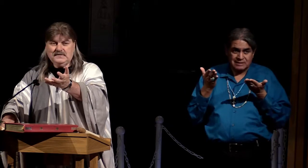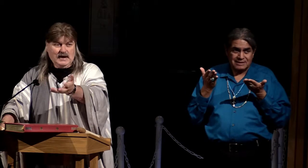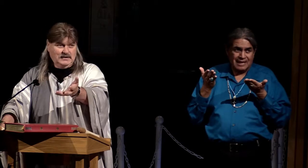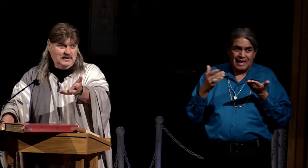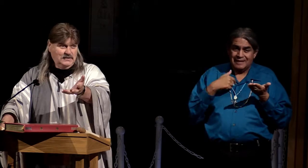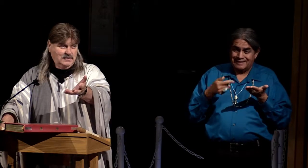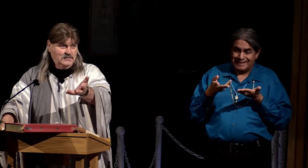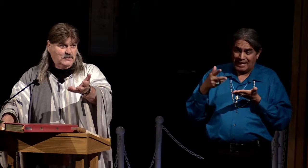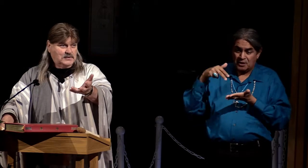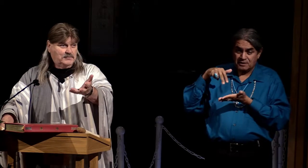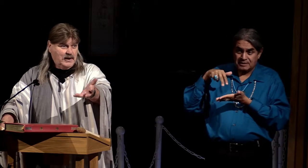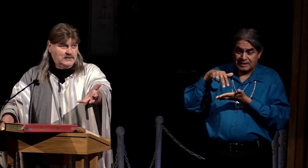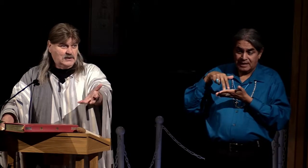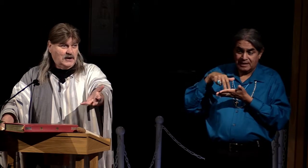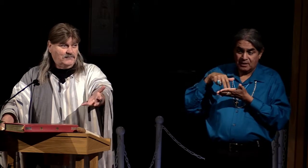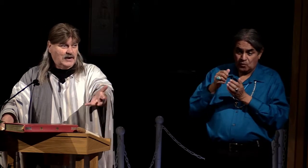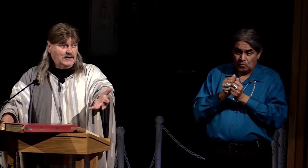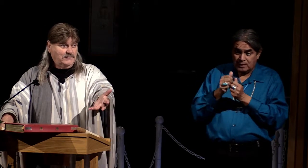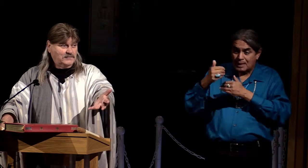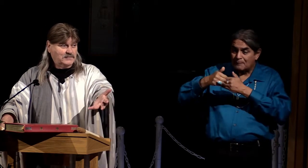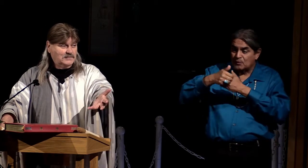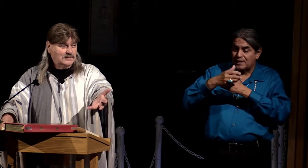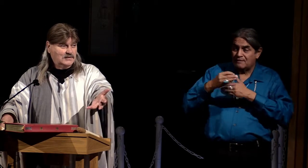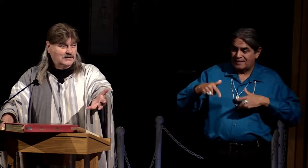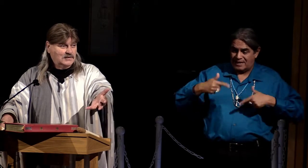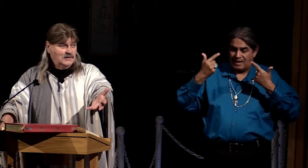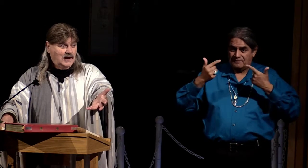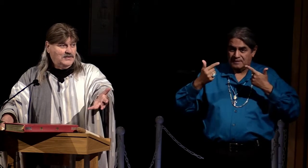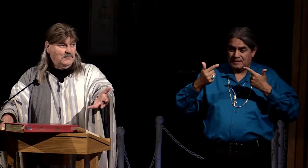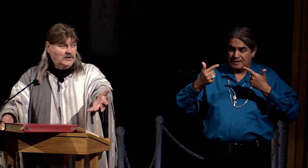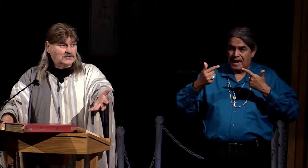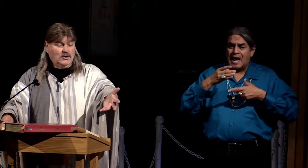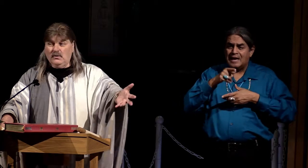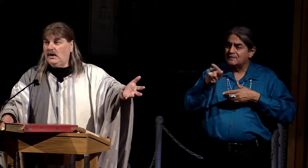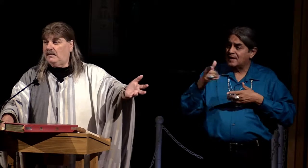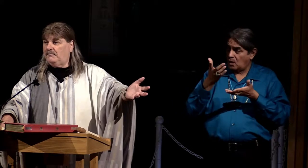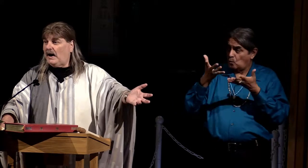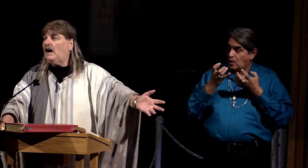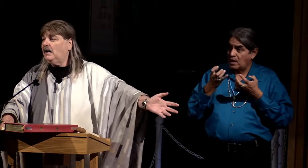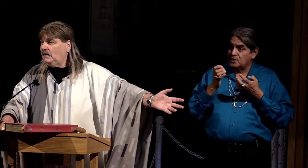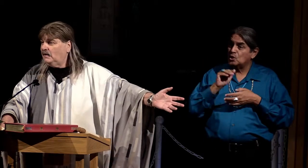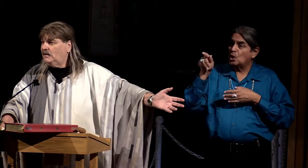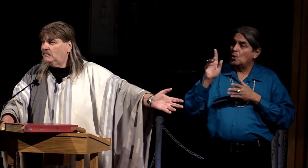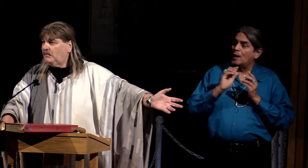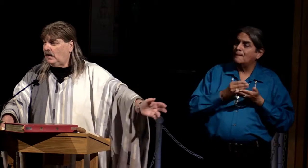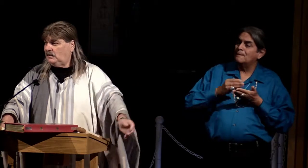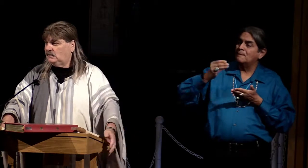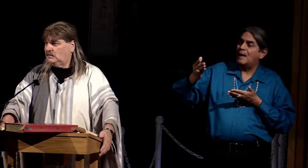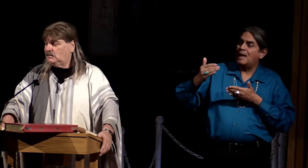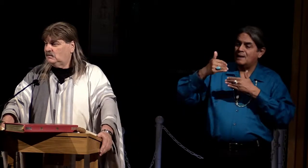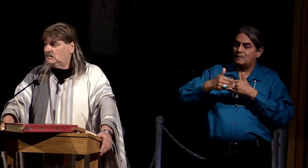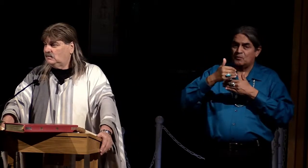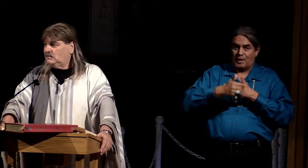They are standing with the bread of life, and they want to go and buy